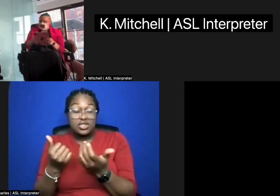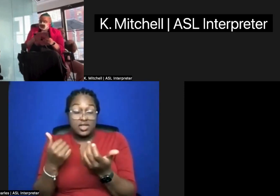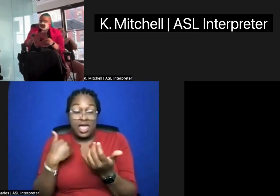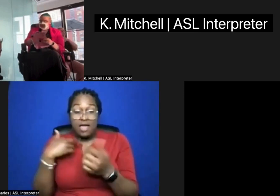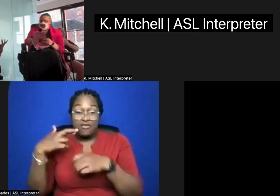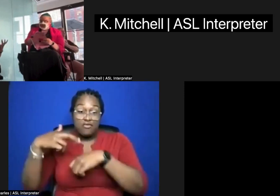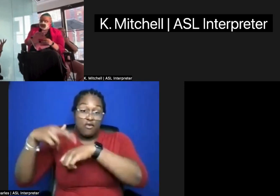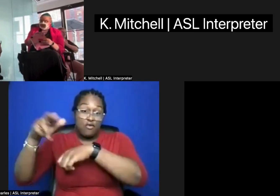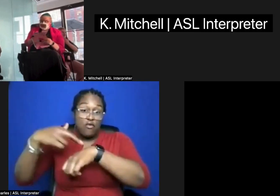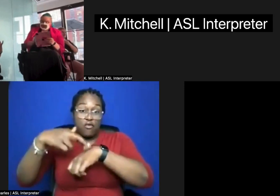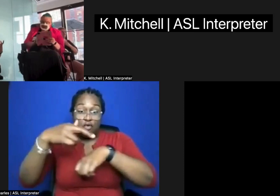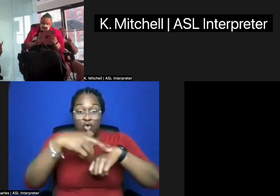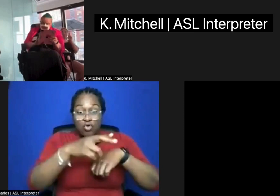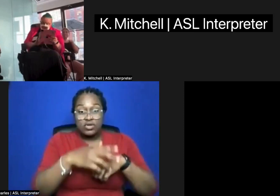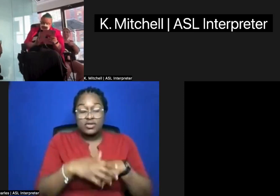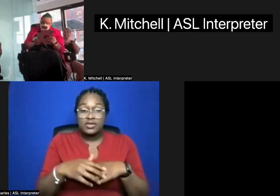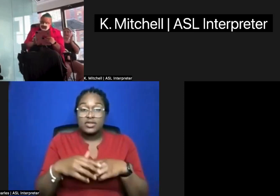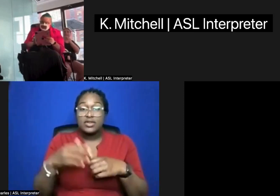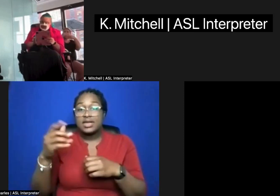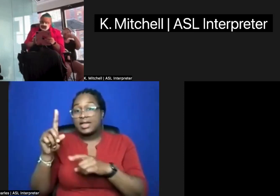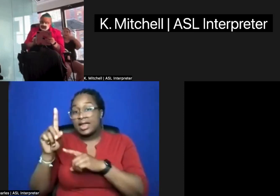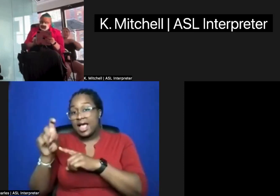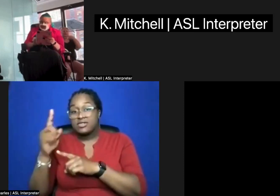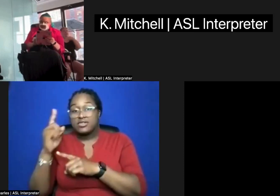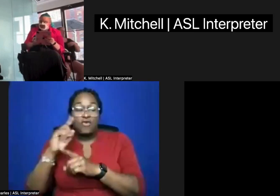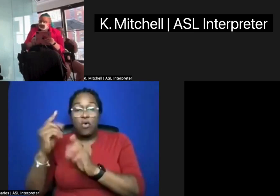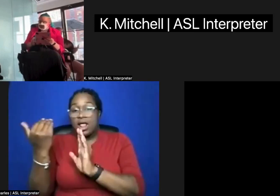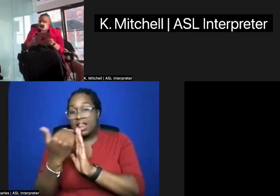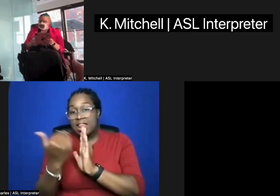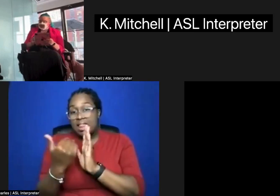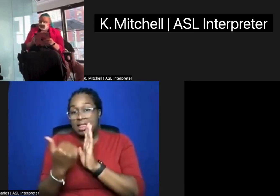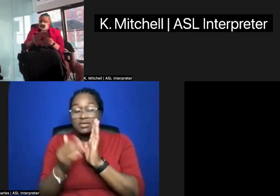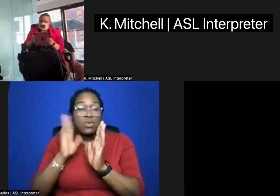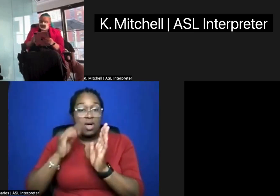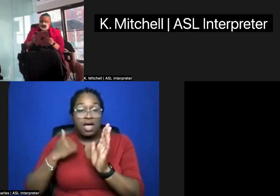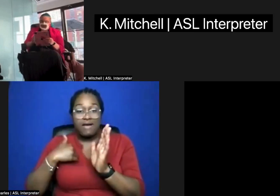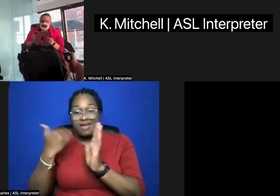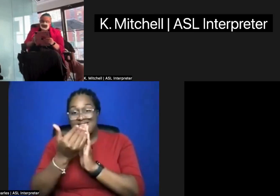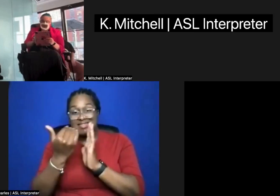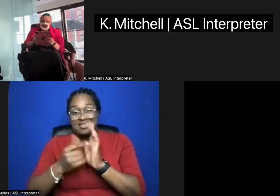can go, you can ask them for a list and they'll provide you a list of attorneys.